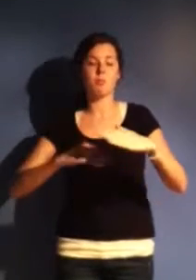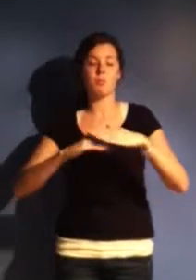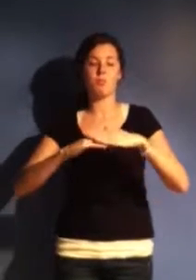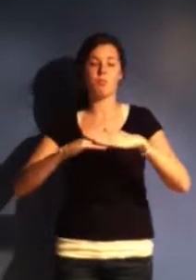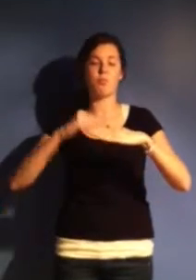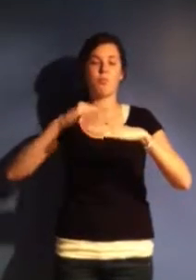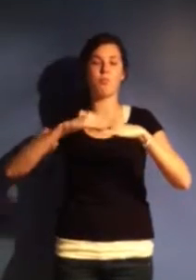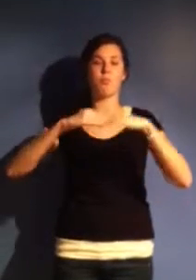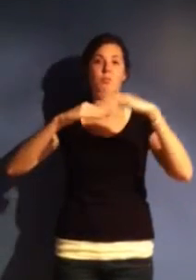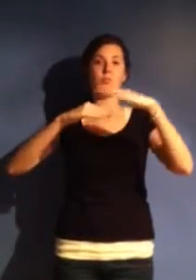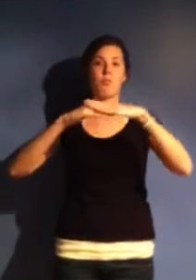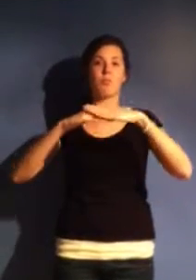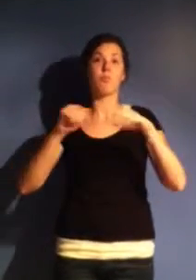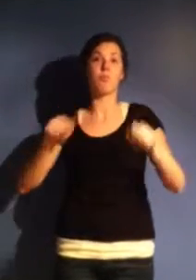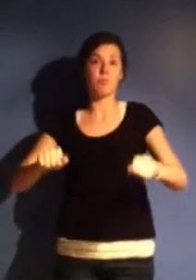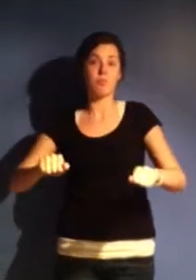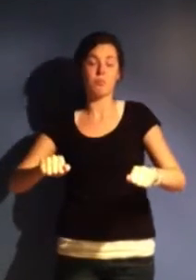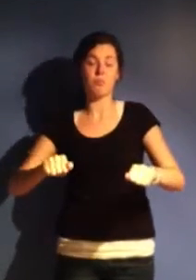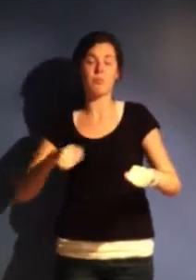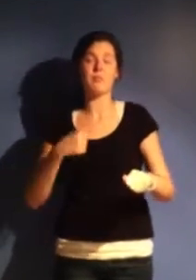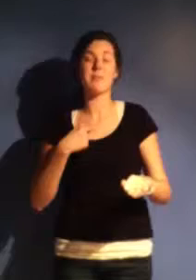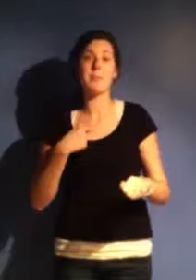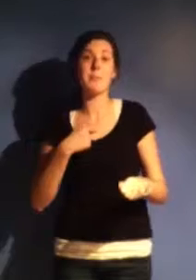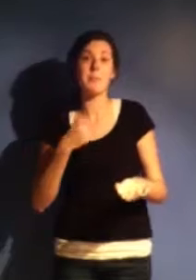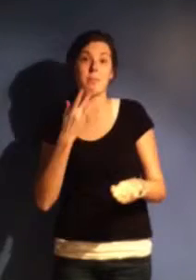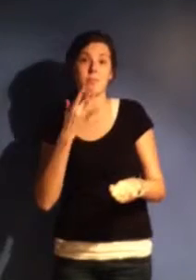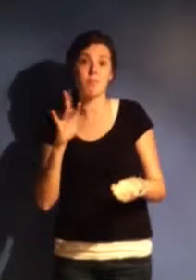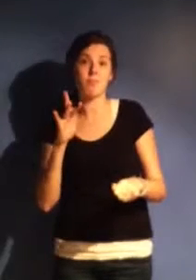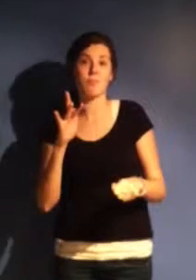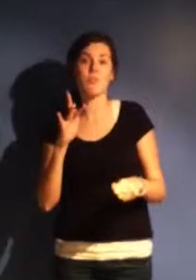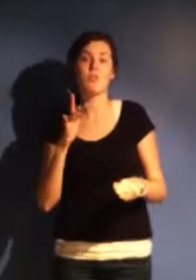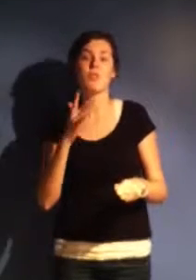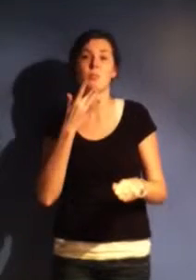taste is. I usually use approximately 2 layers. Then at the very